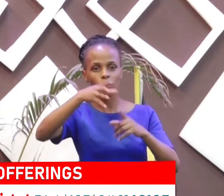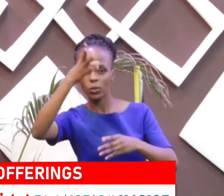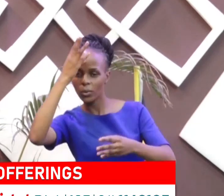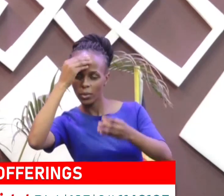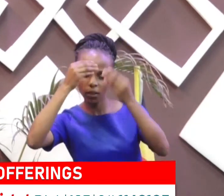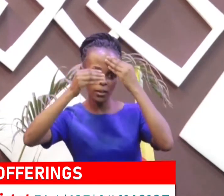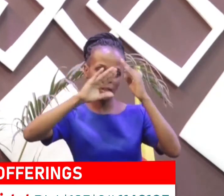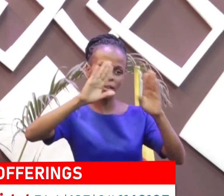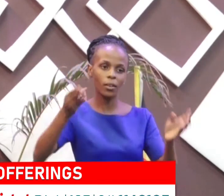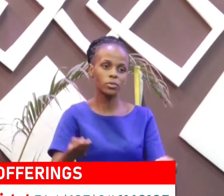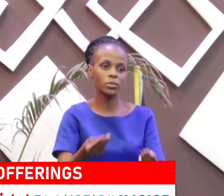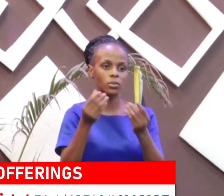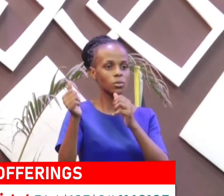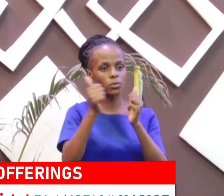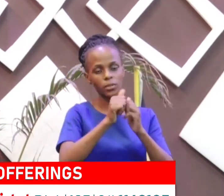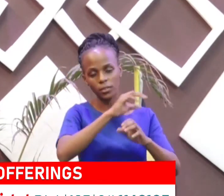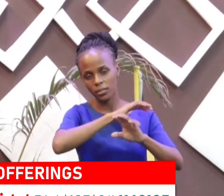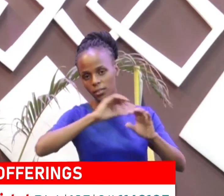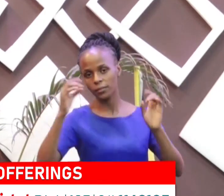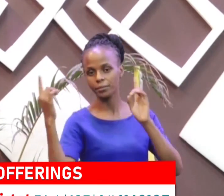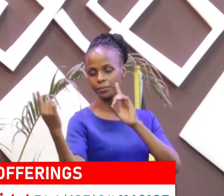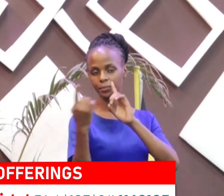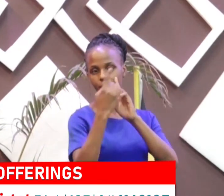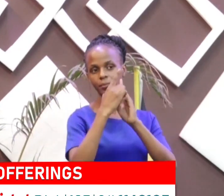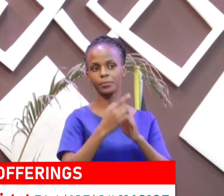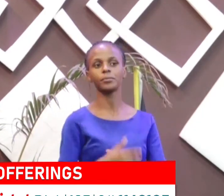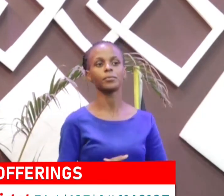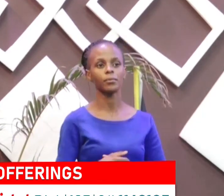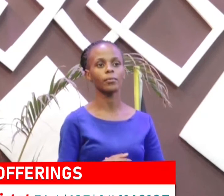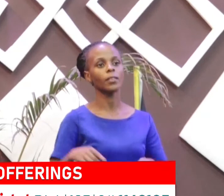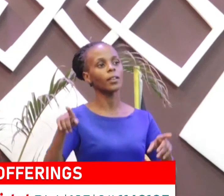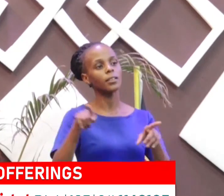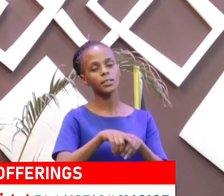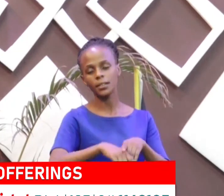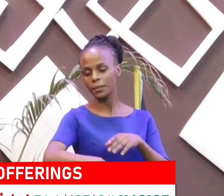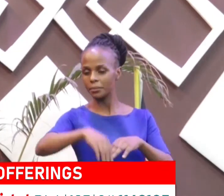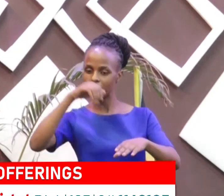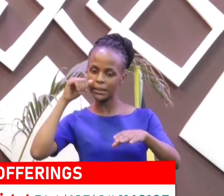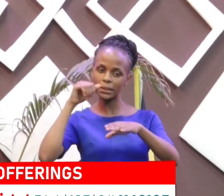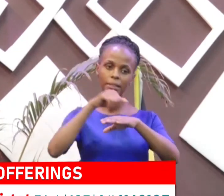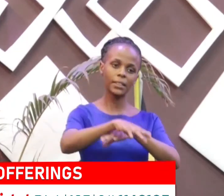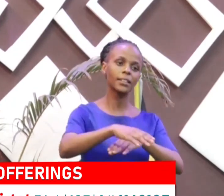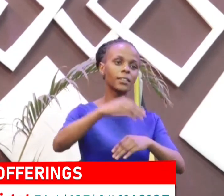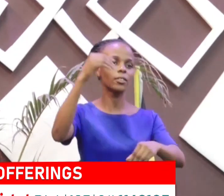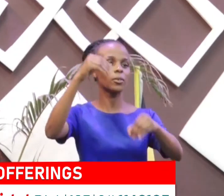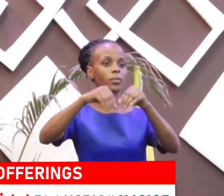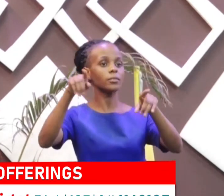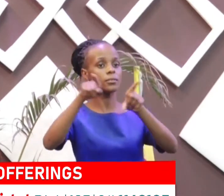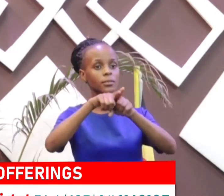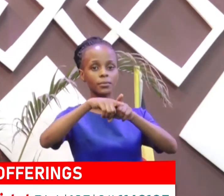We are learning and we've changed many things to do them the virtual way. So even giving has